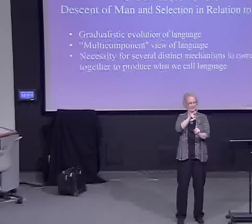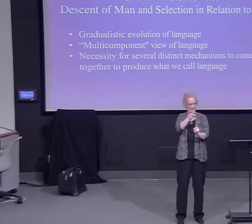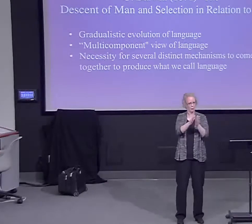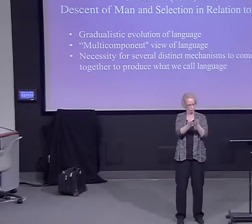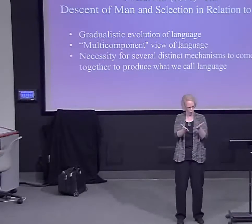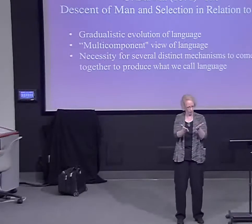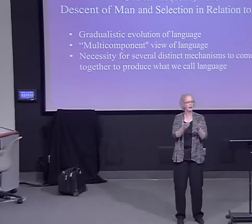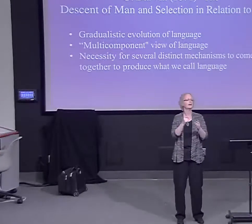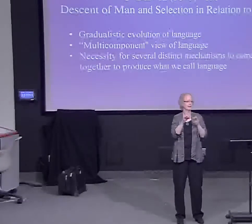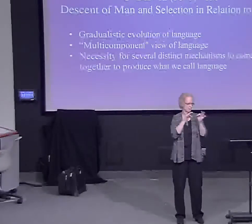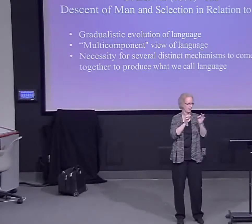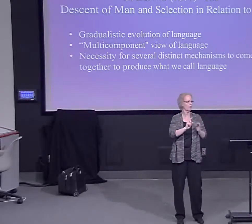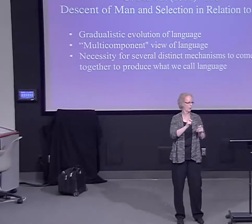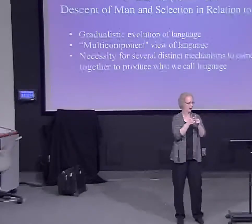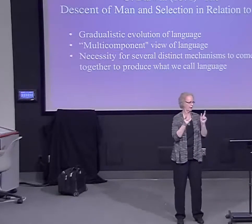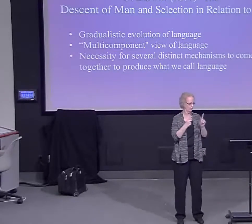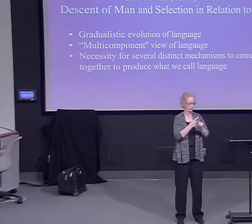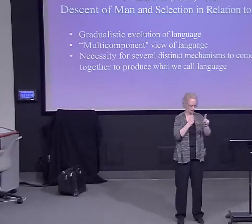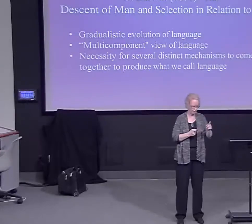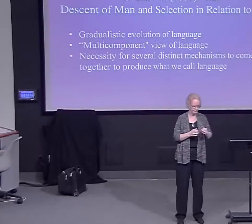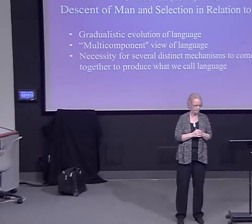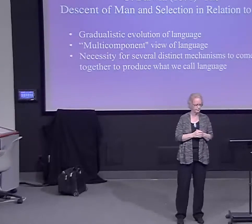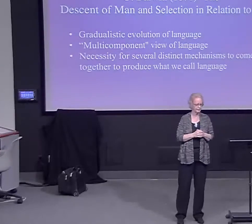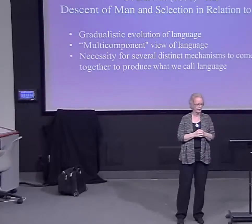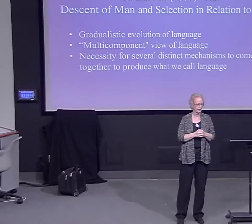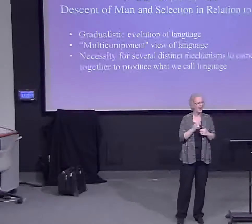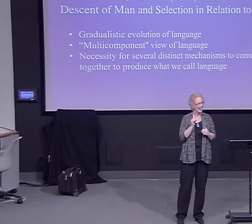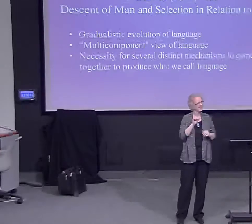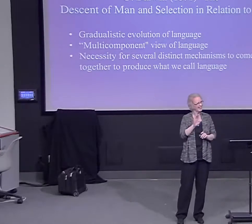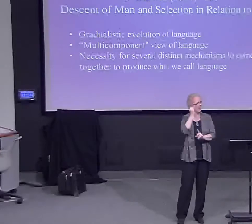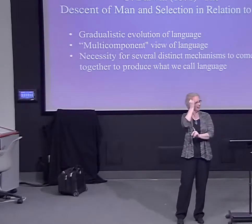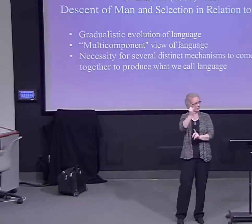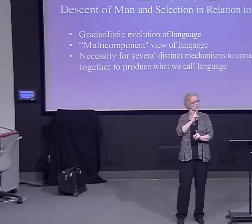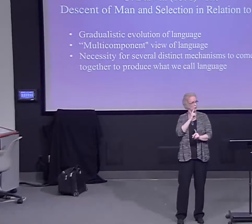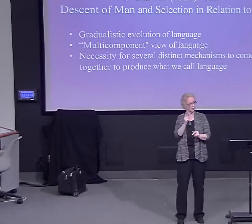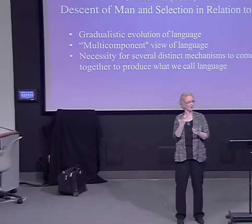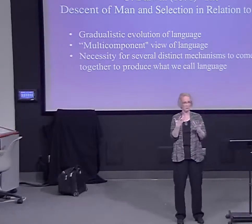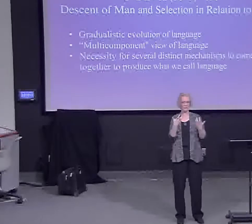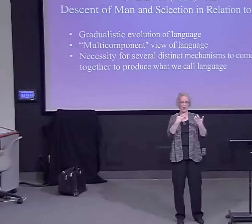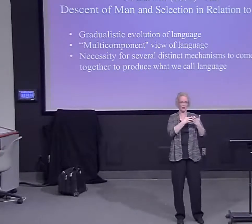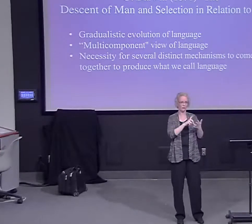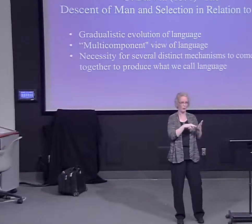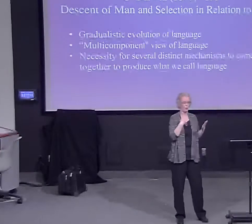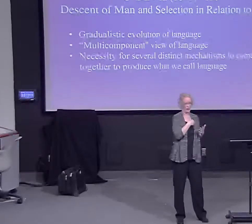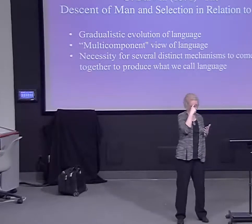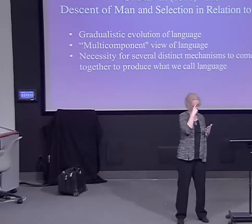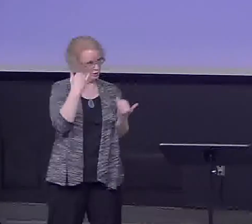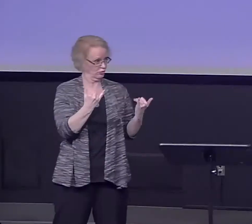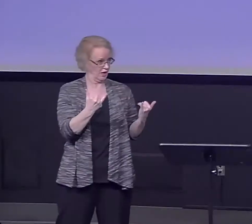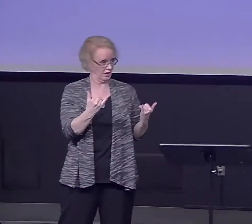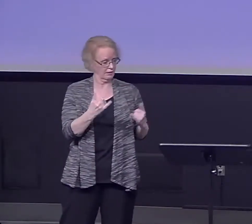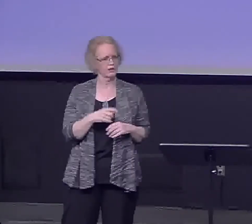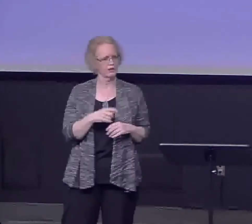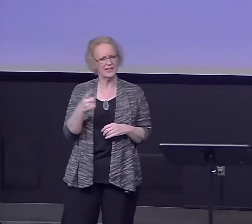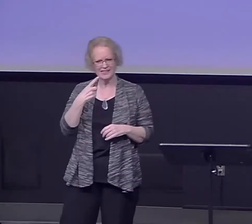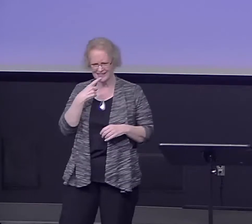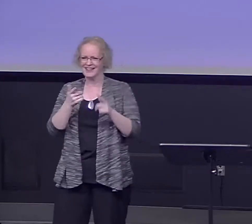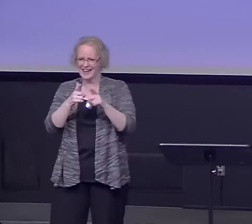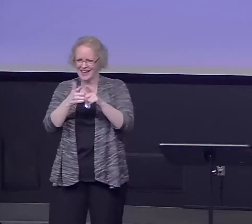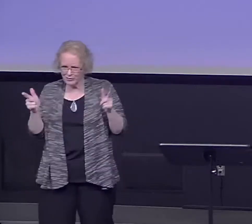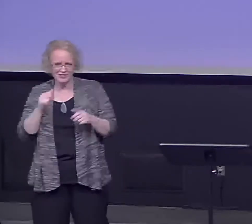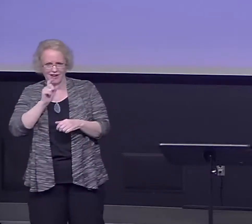very moderate point of view, and actually quite a modern point of view, in that he said, well, language obviously has many